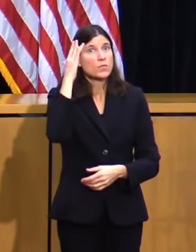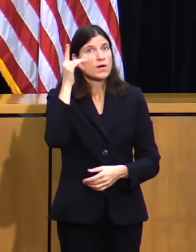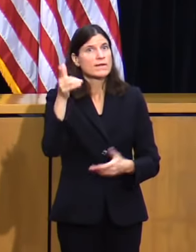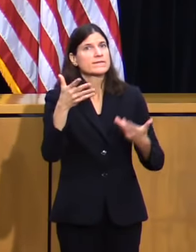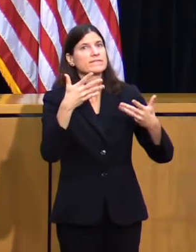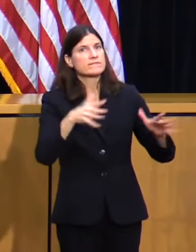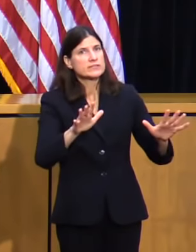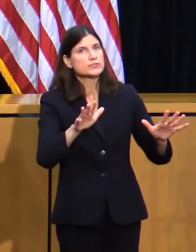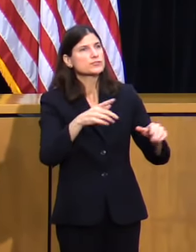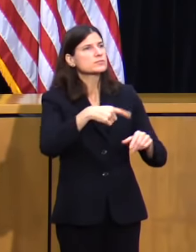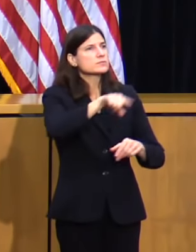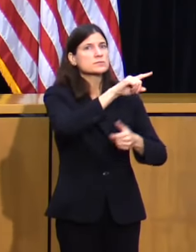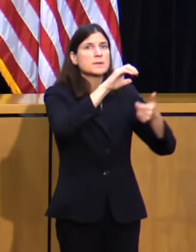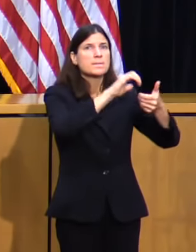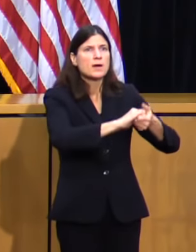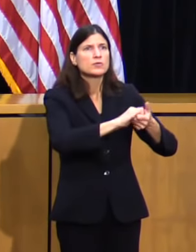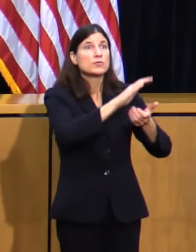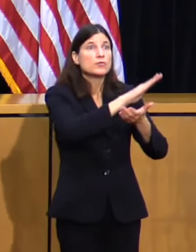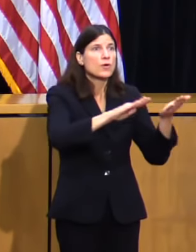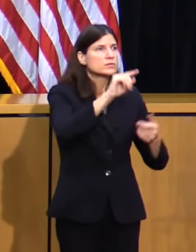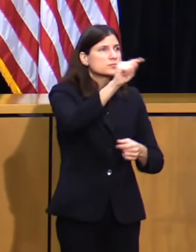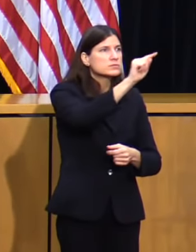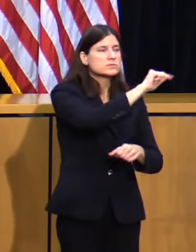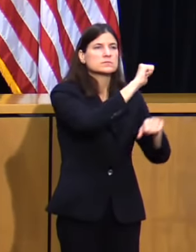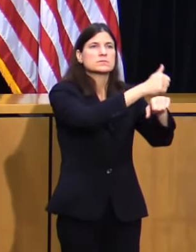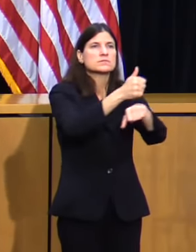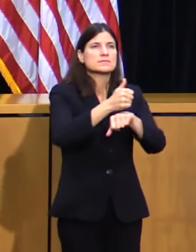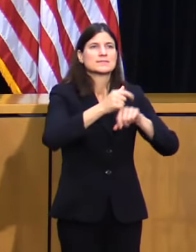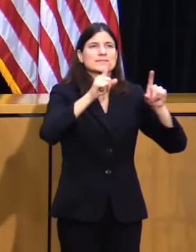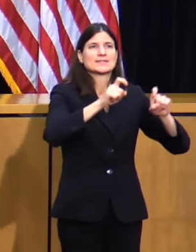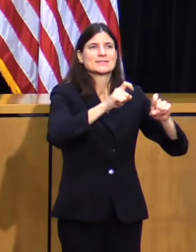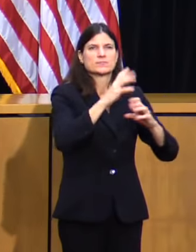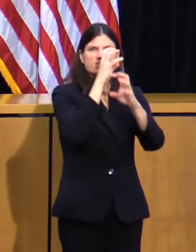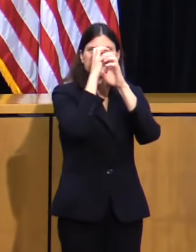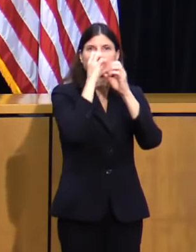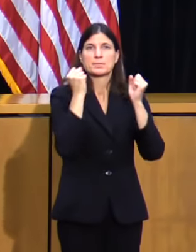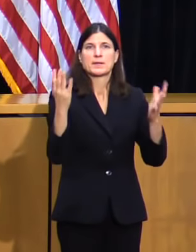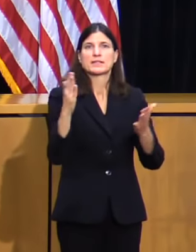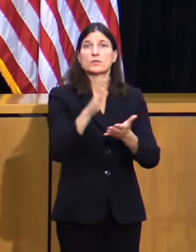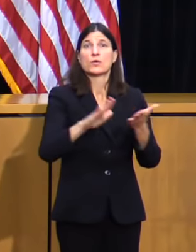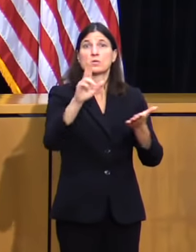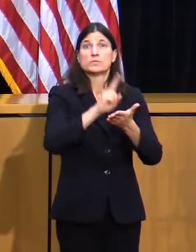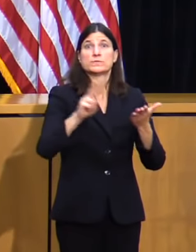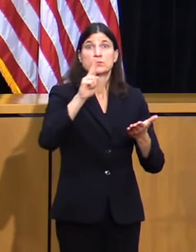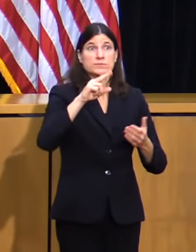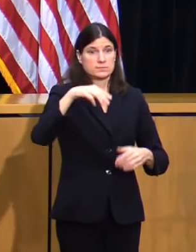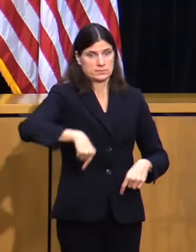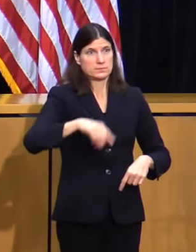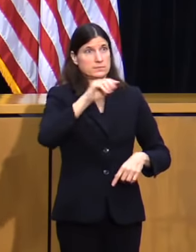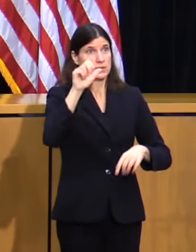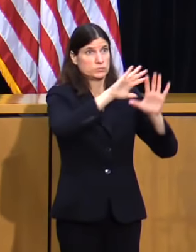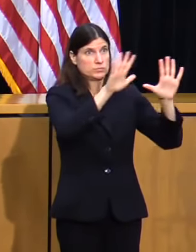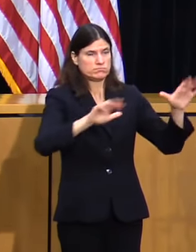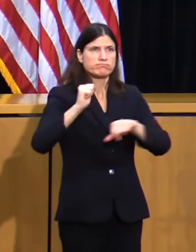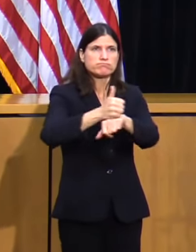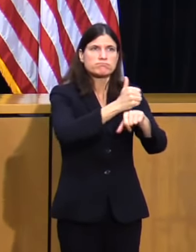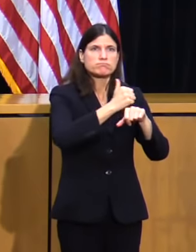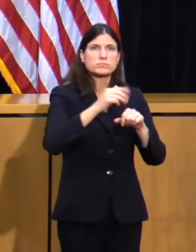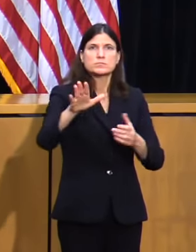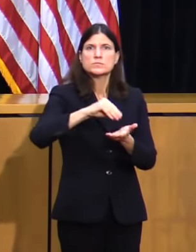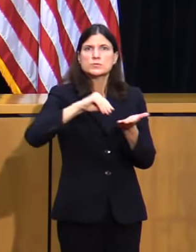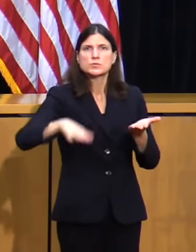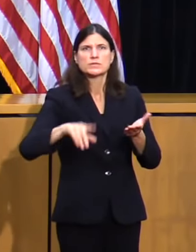regimens which people abided by, participated in religiously, and kids, for the most part, did